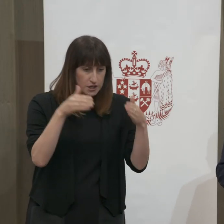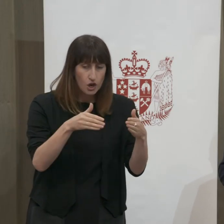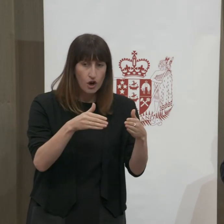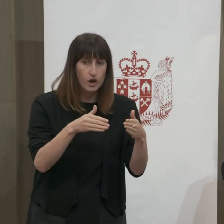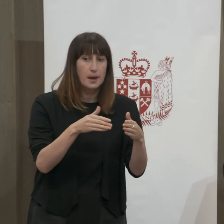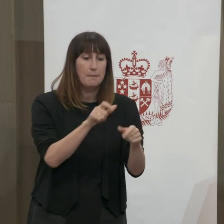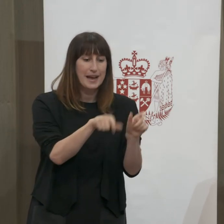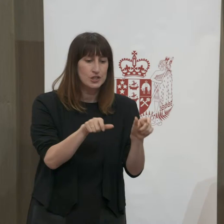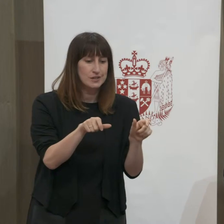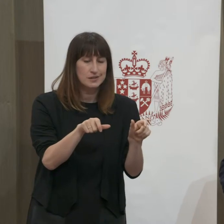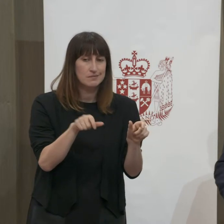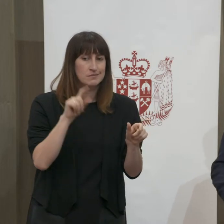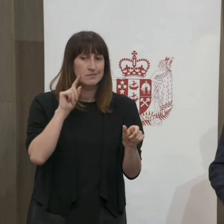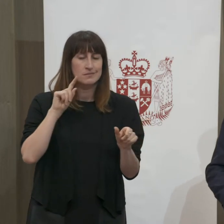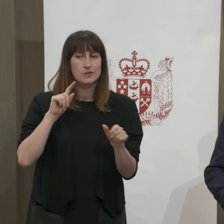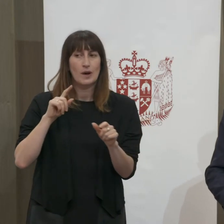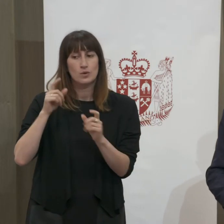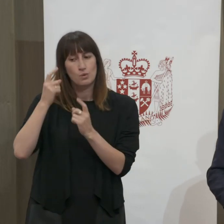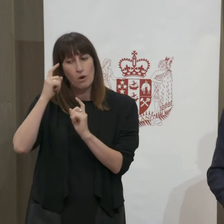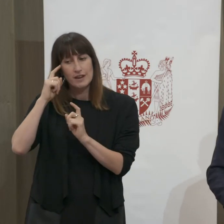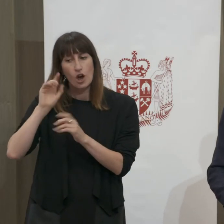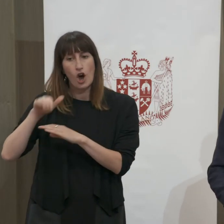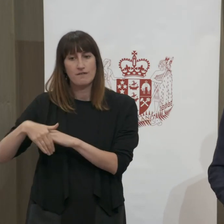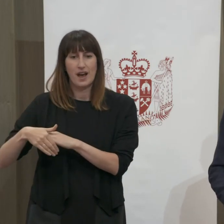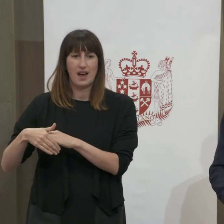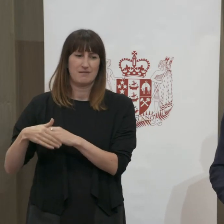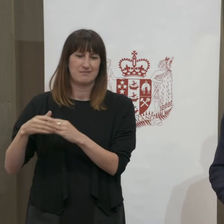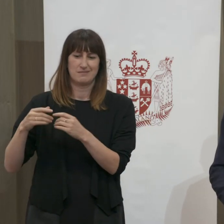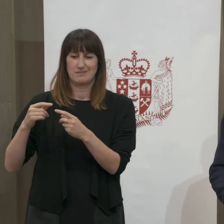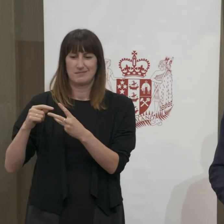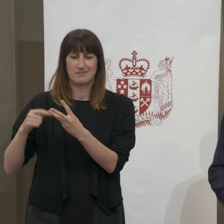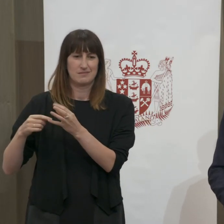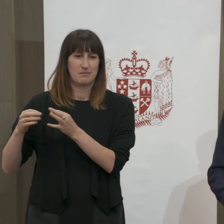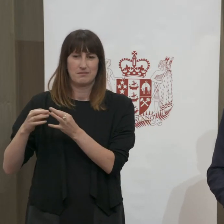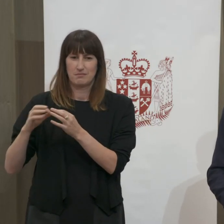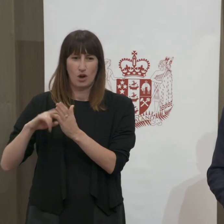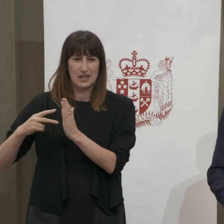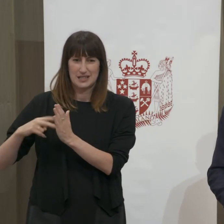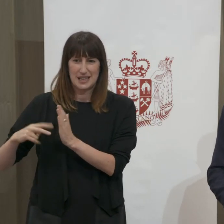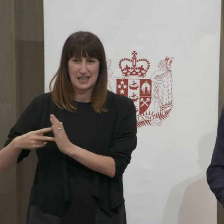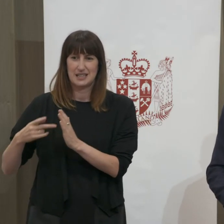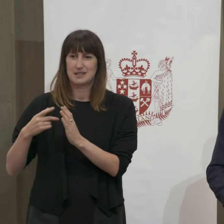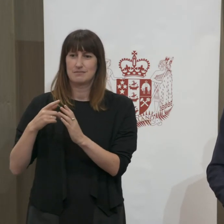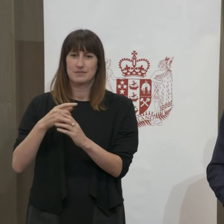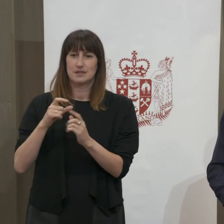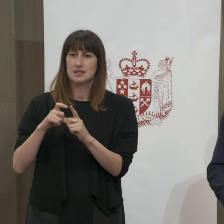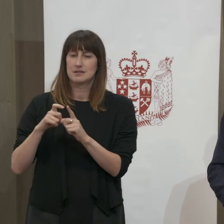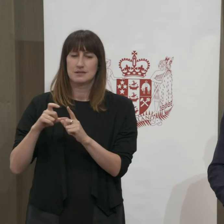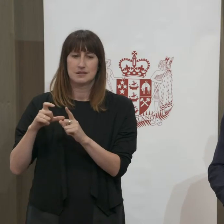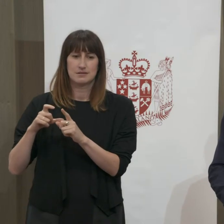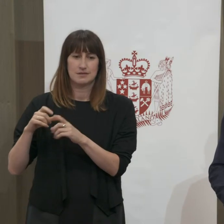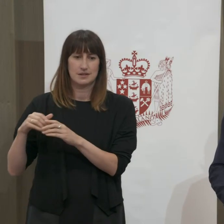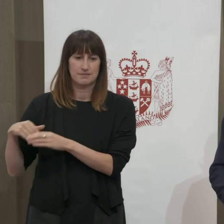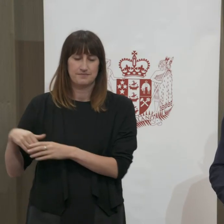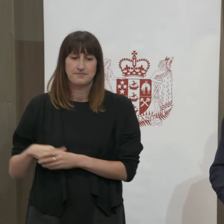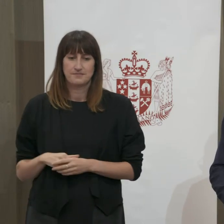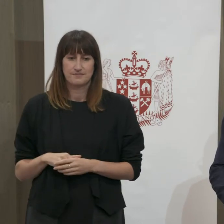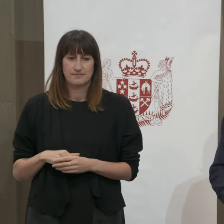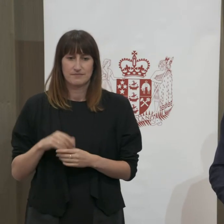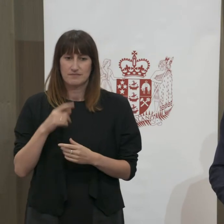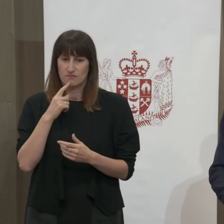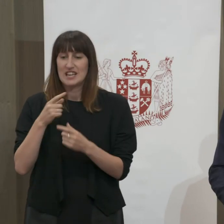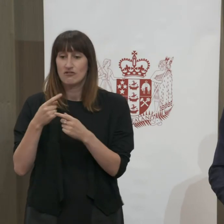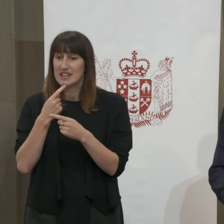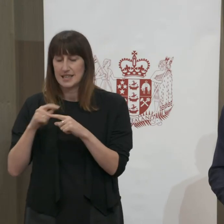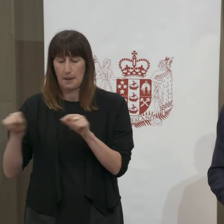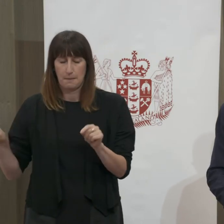bureaucracy. That takes the pressure off overstretched hospitals by treating people before they get so sick that they need